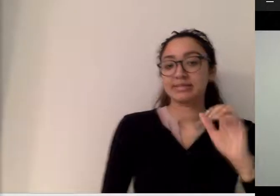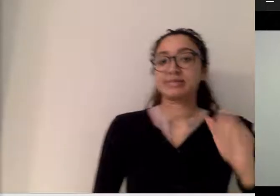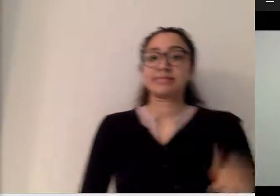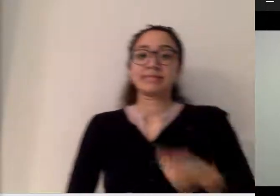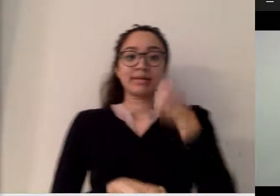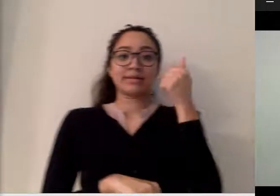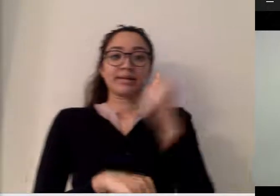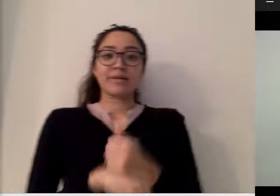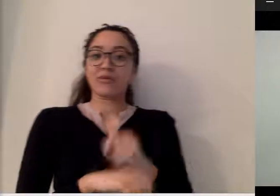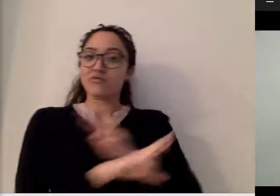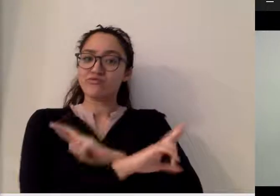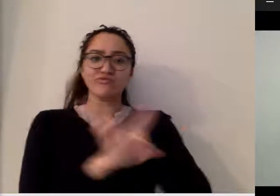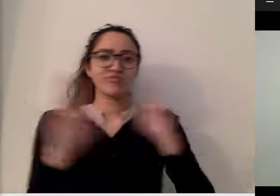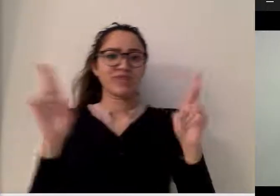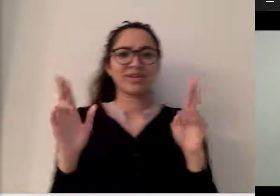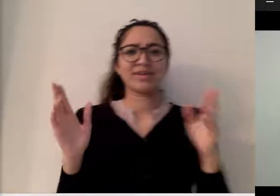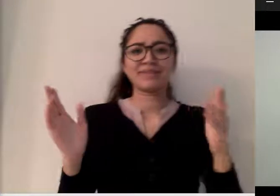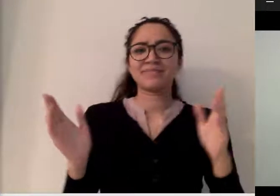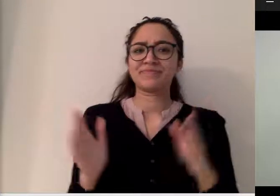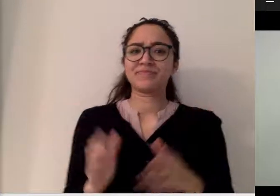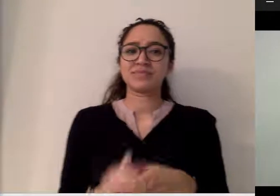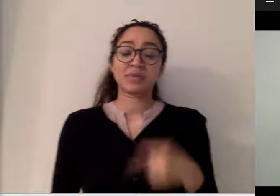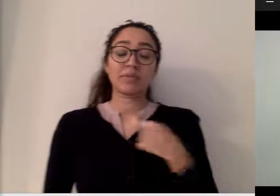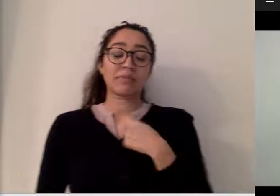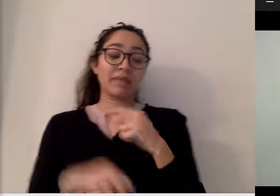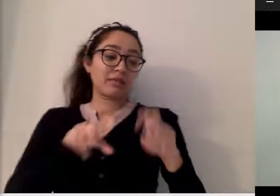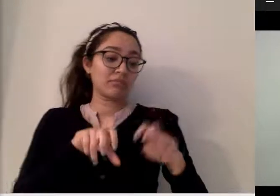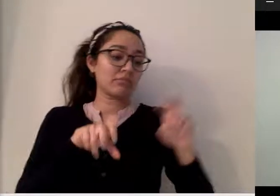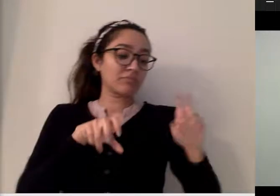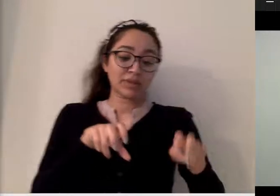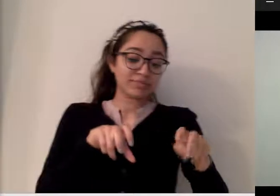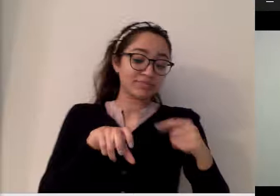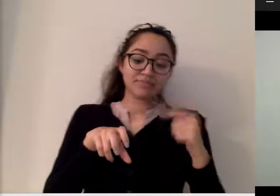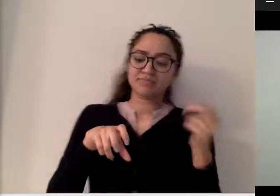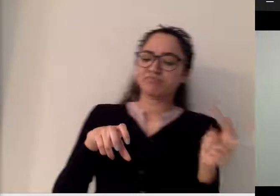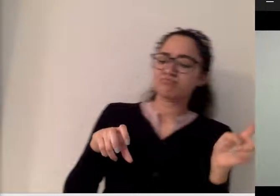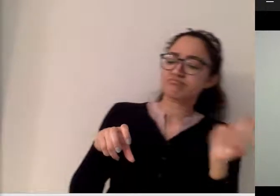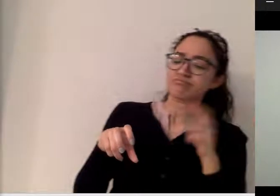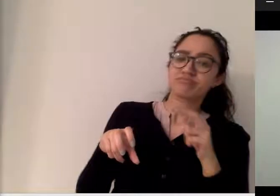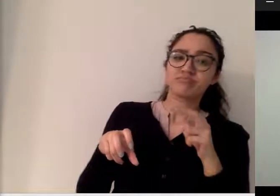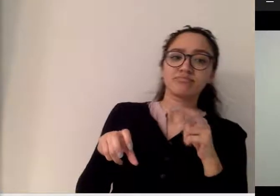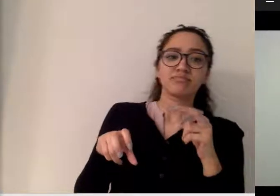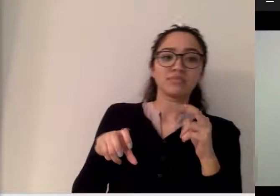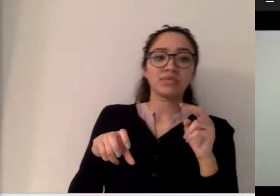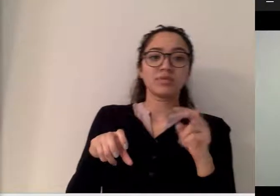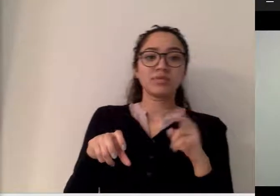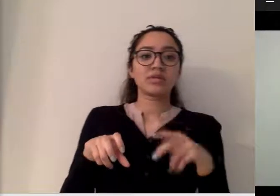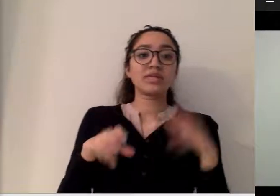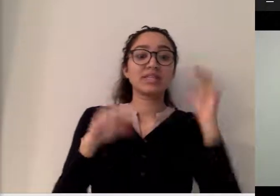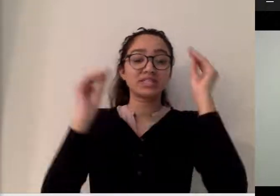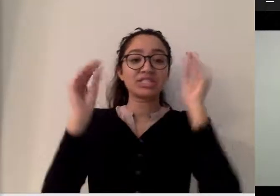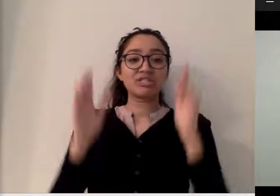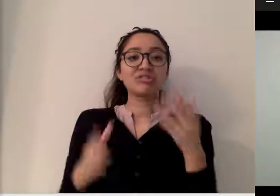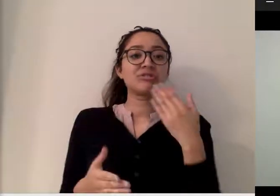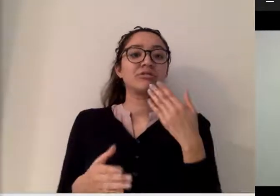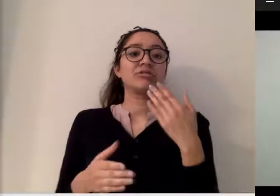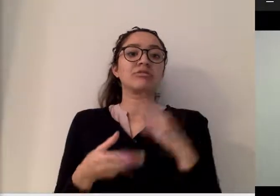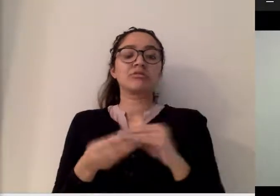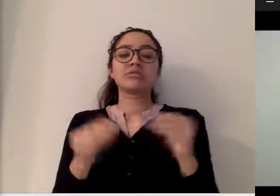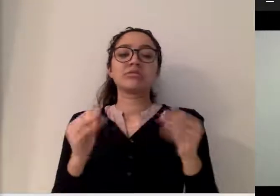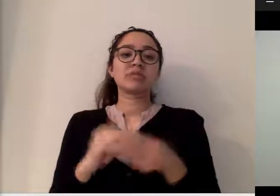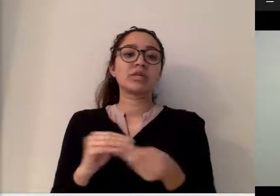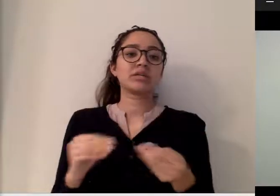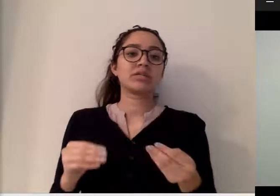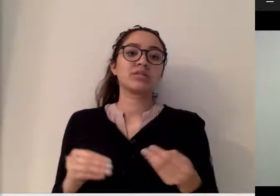to you, and I haven't even looked at the book, I don't even know what the lecture's about at all, as soon as the teacher comes in and says, today we're going to talk about